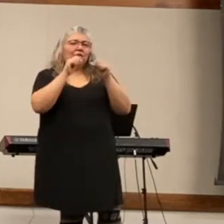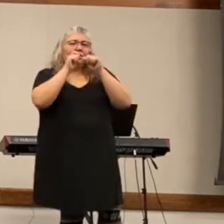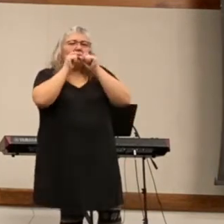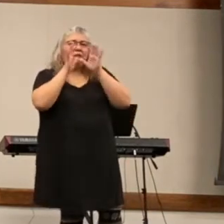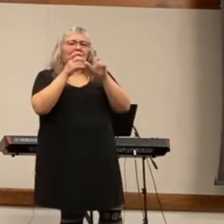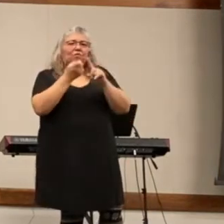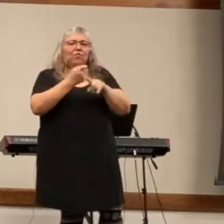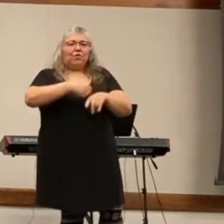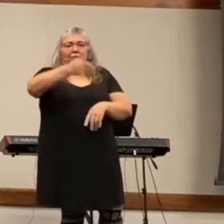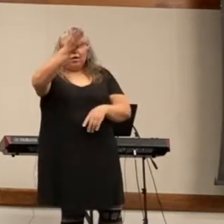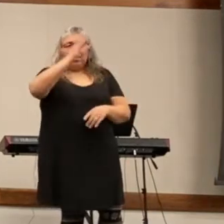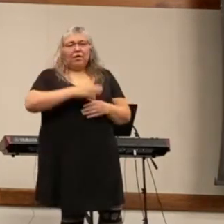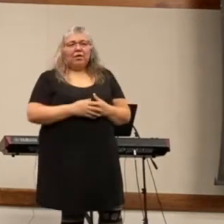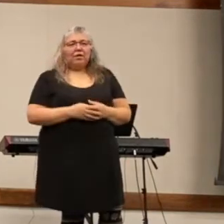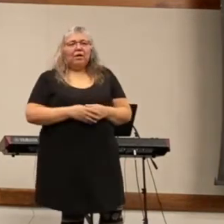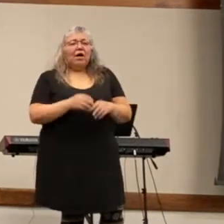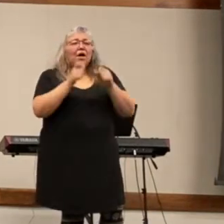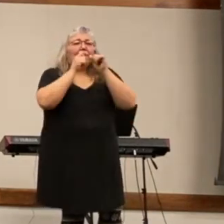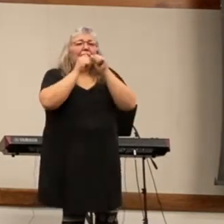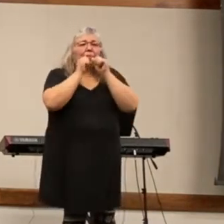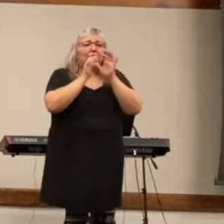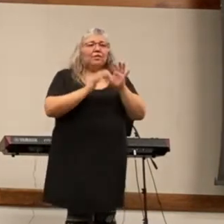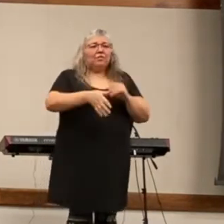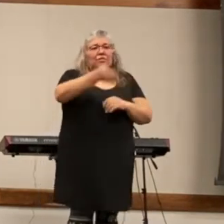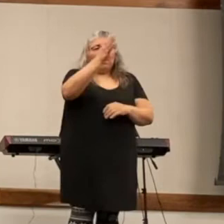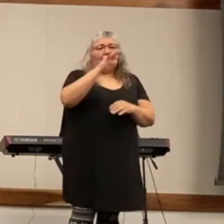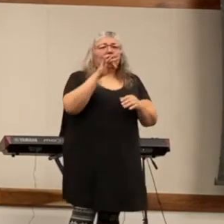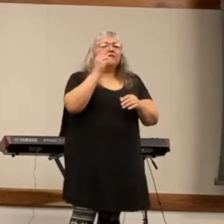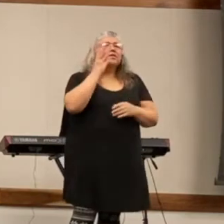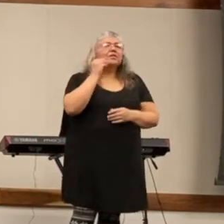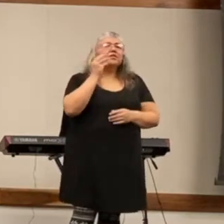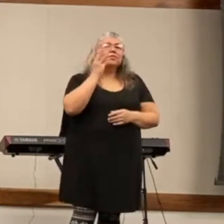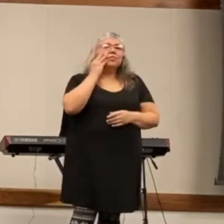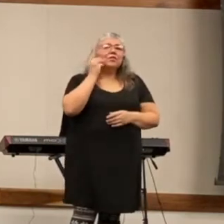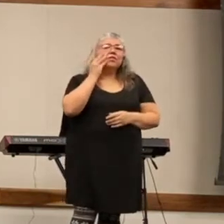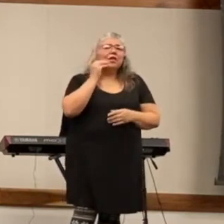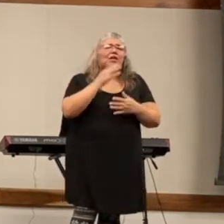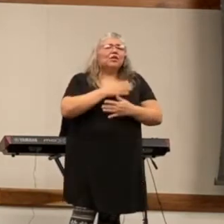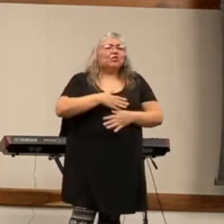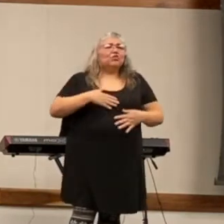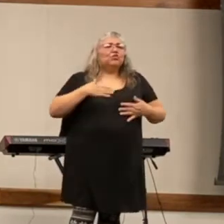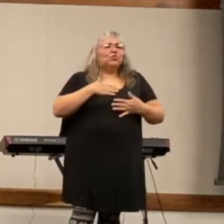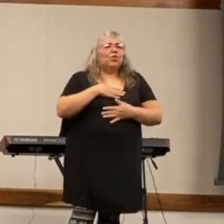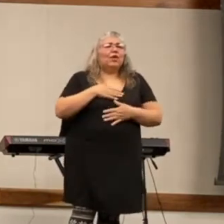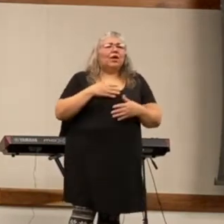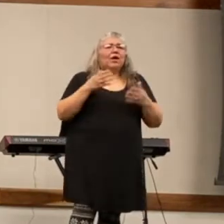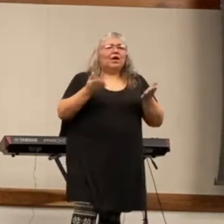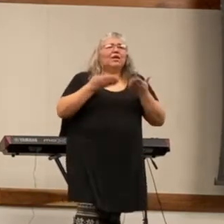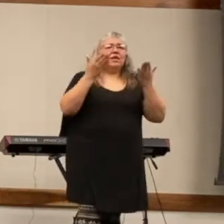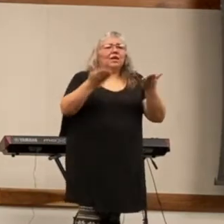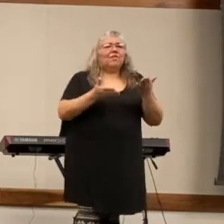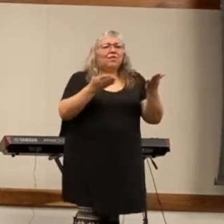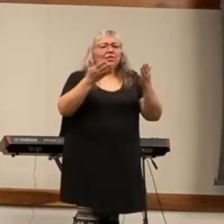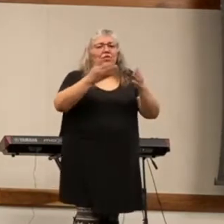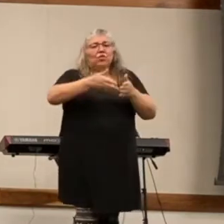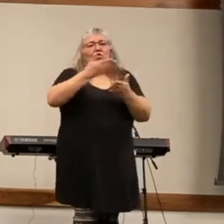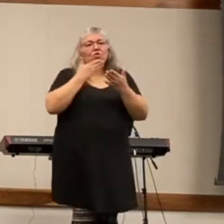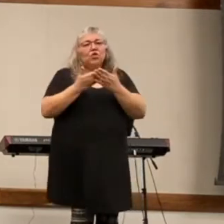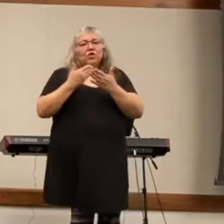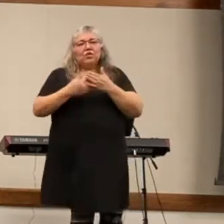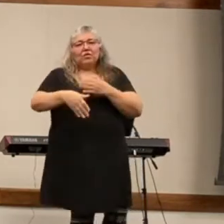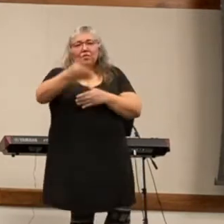God? A blessing of God is experiencing and enjoying and extending the goodness of God in your